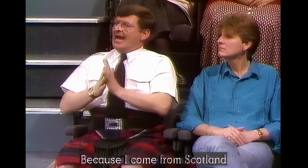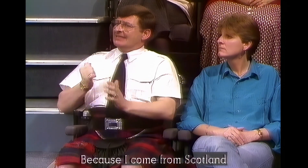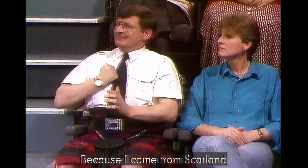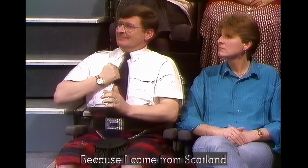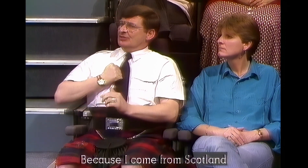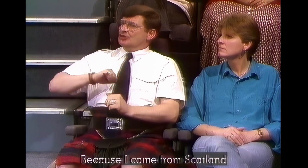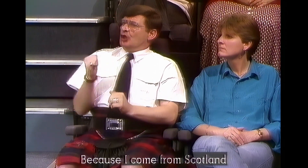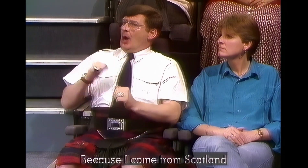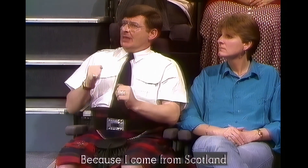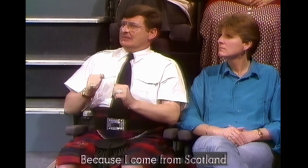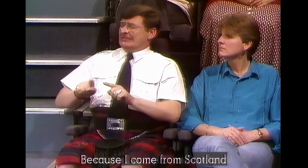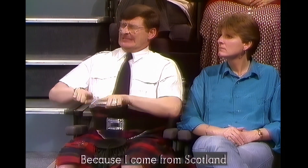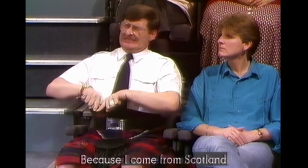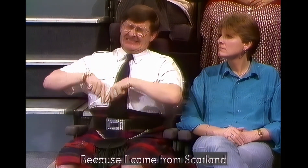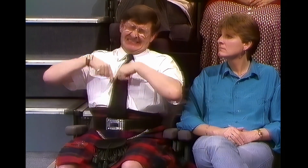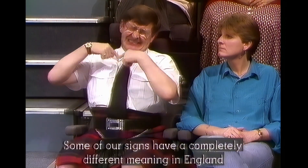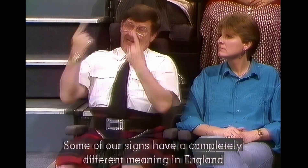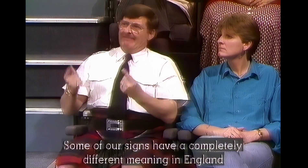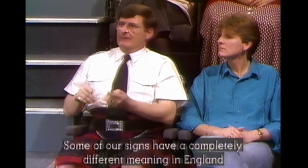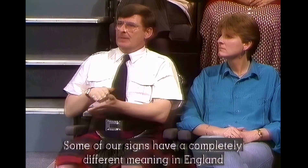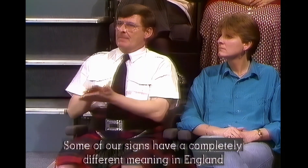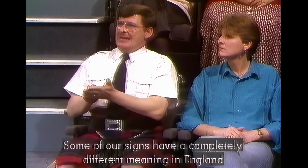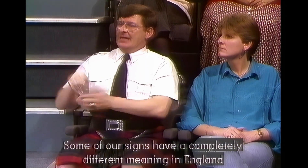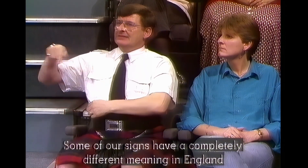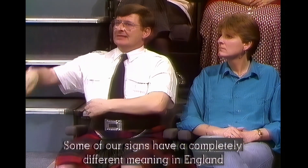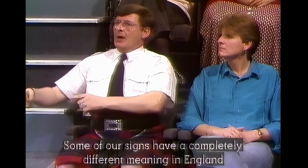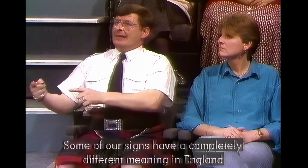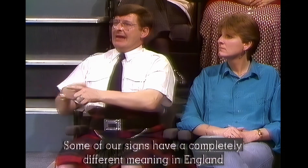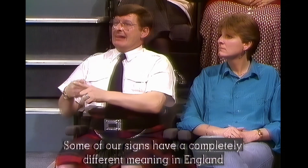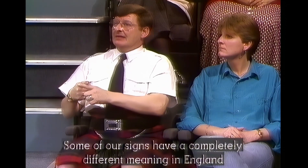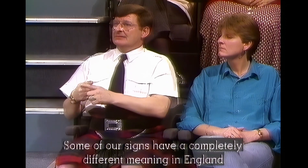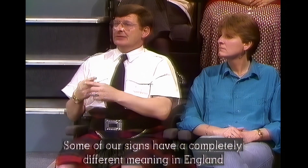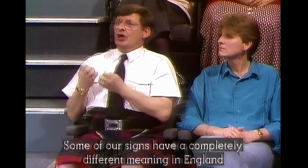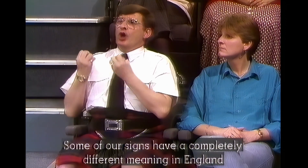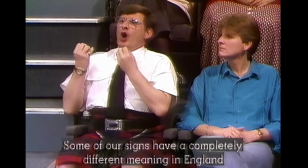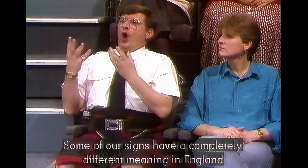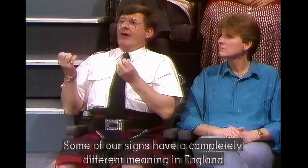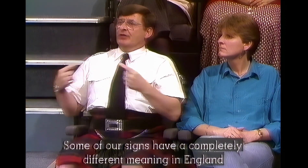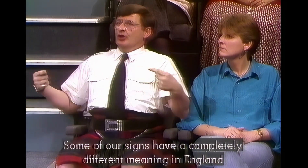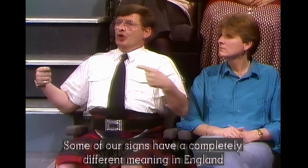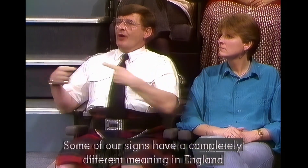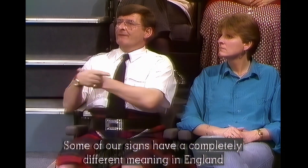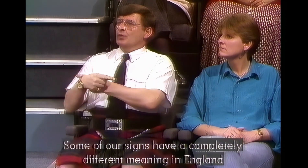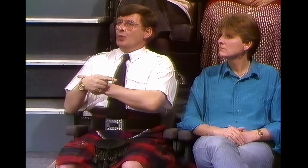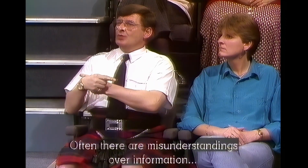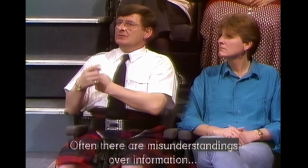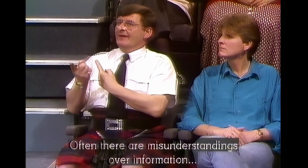Because I come from Scotland, and some of our signs have a completely different meaning down in England. Often there